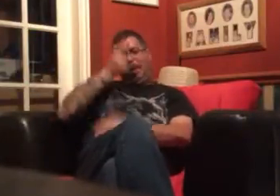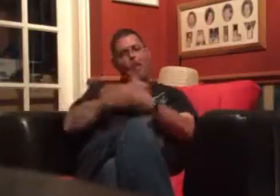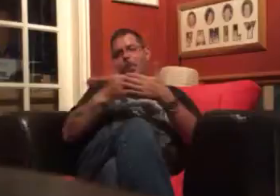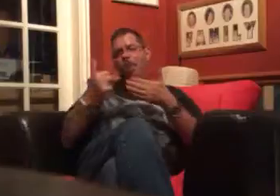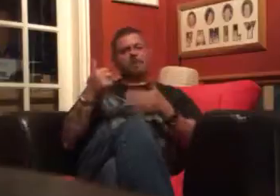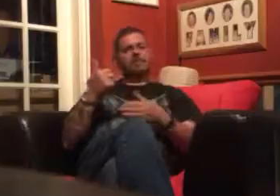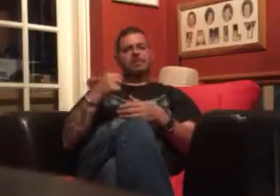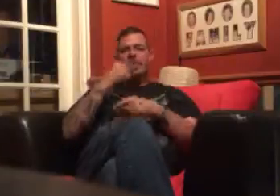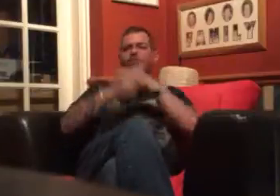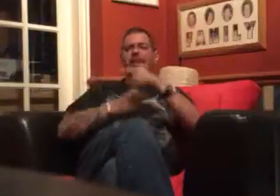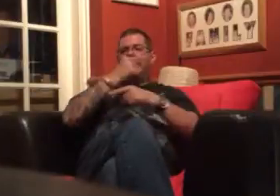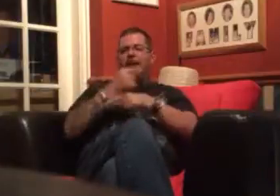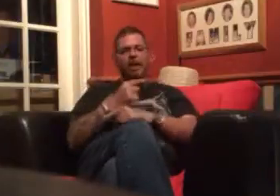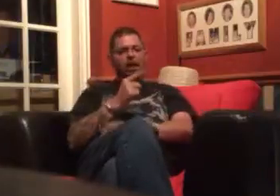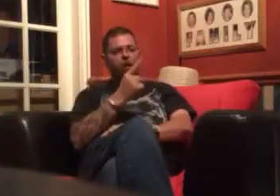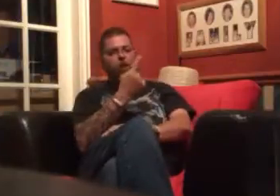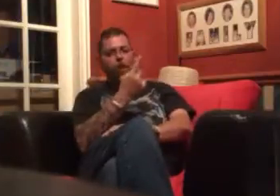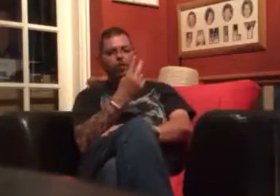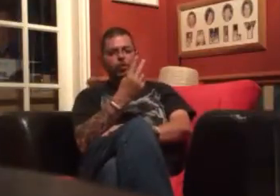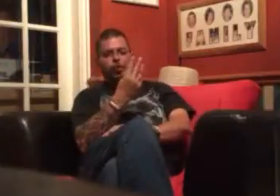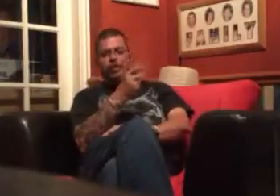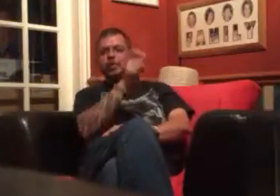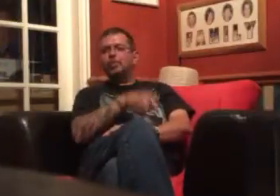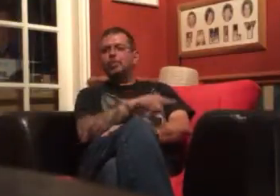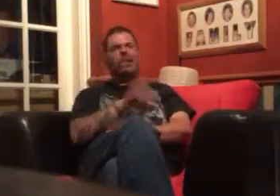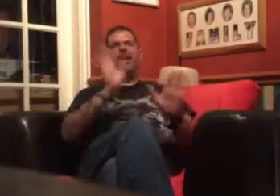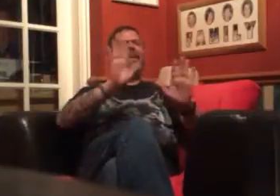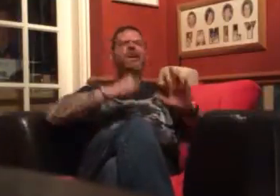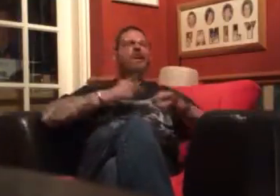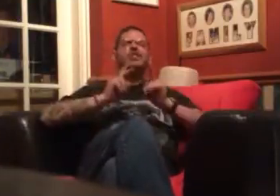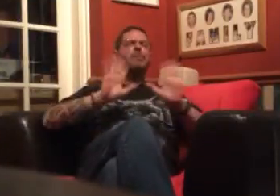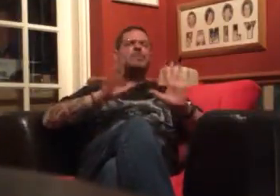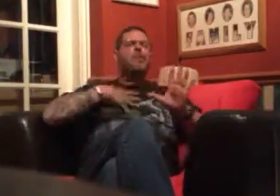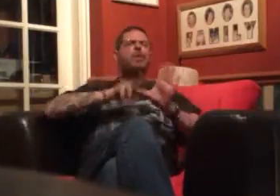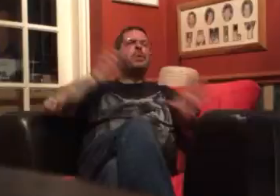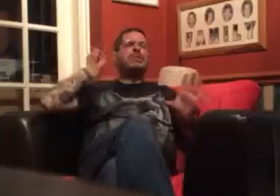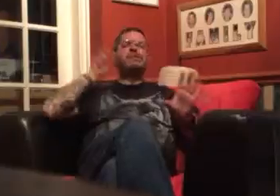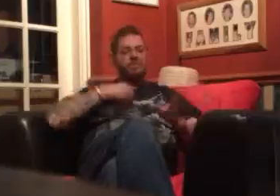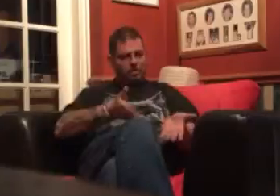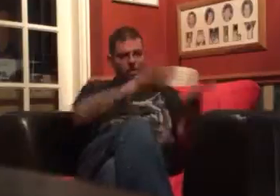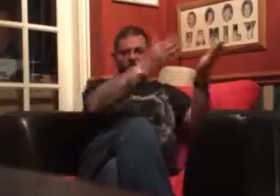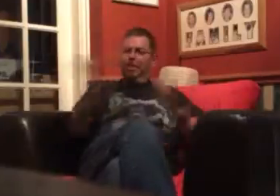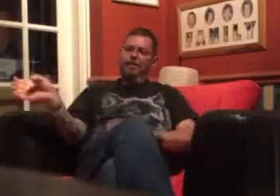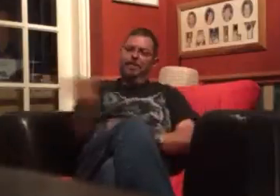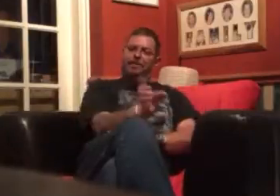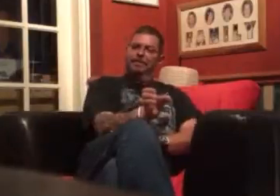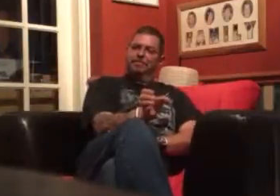extra 23 students maybe, because every year there's maybe 1 or 2, 3 students that say, no, I don't want to do interpreting, it's not for me. And then